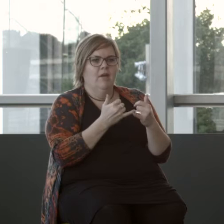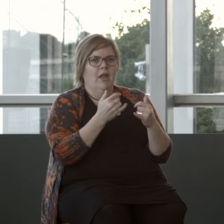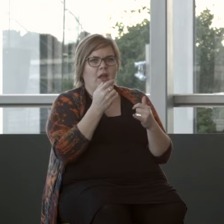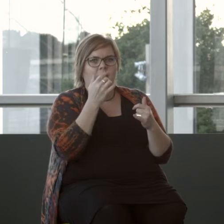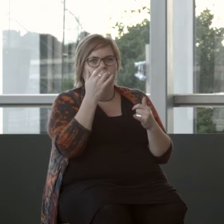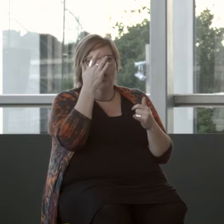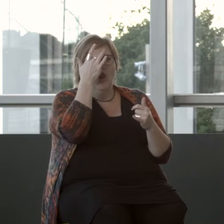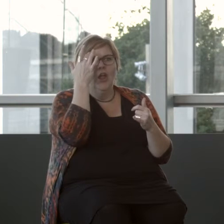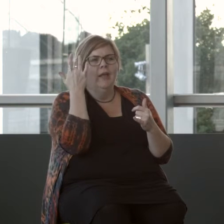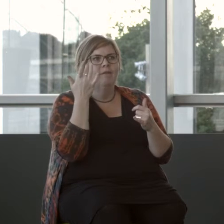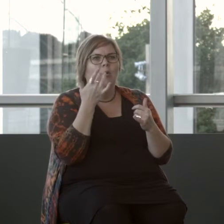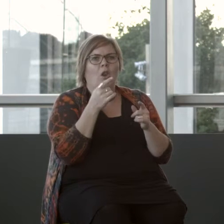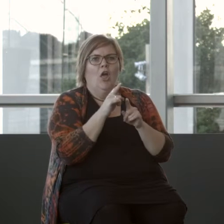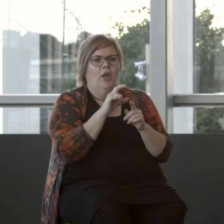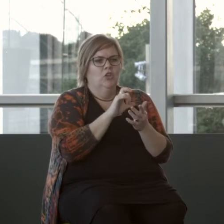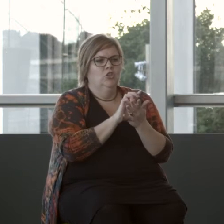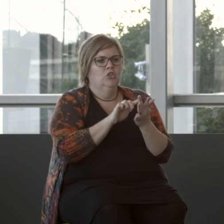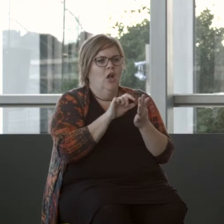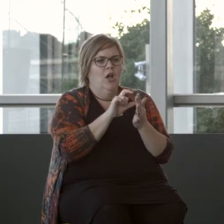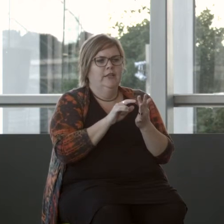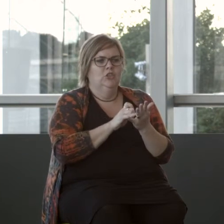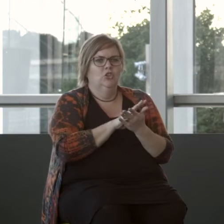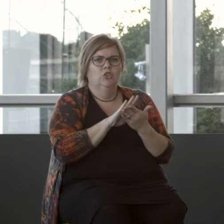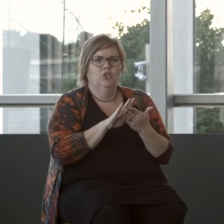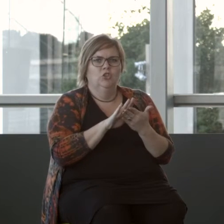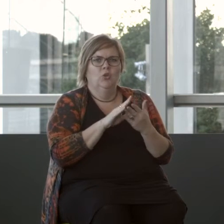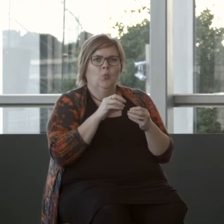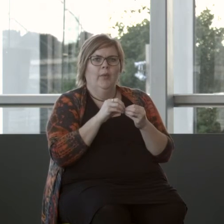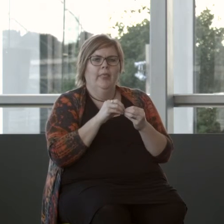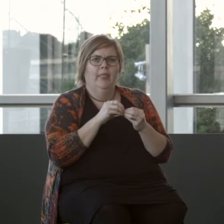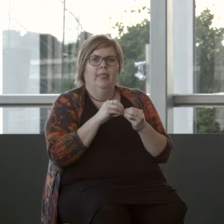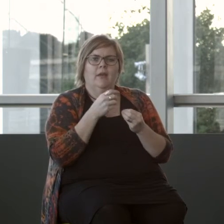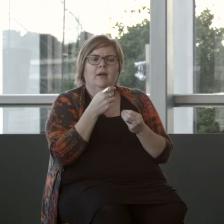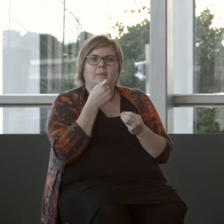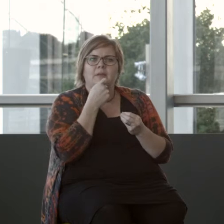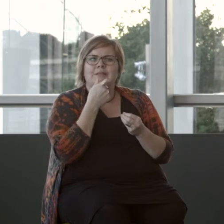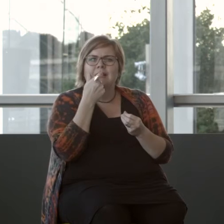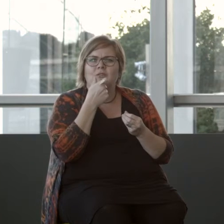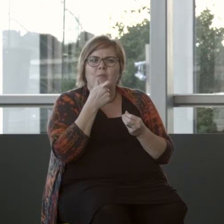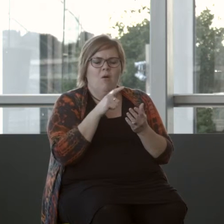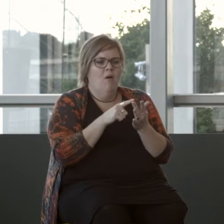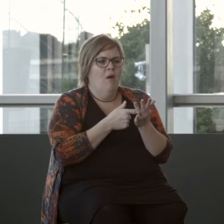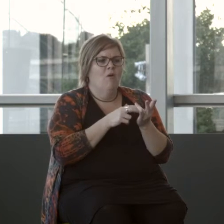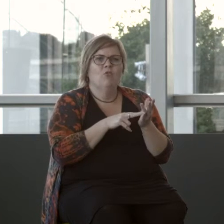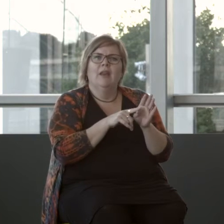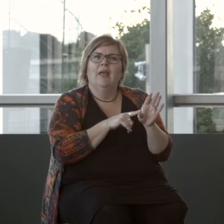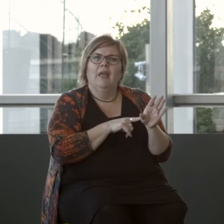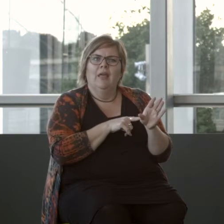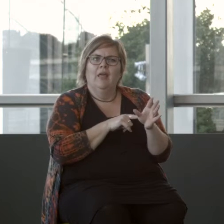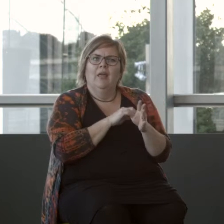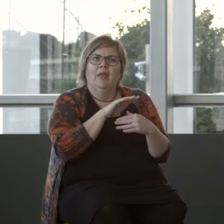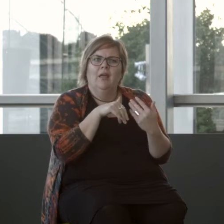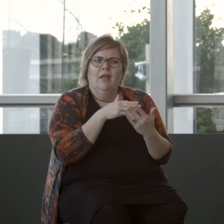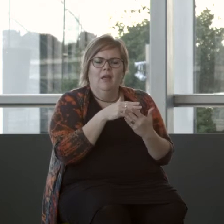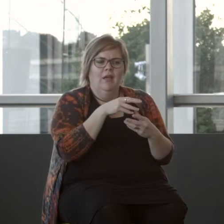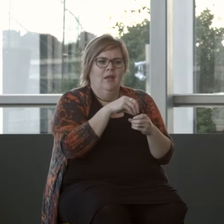childish visual style and also sense of humor and irony that is really